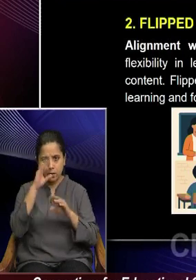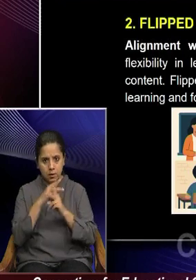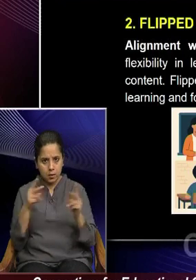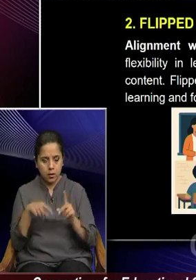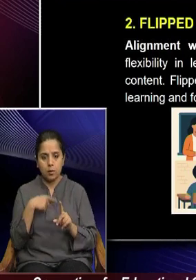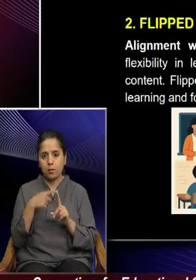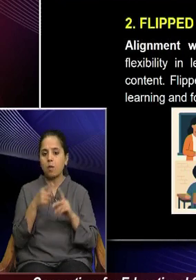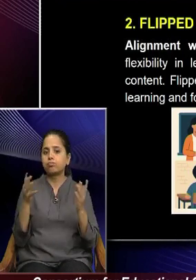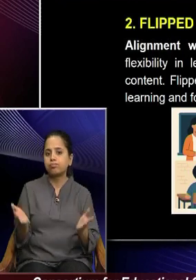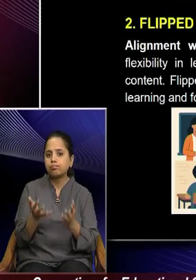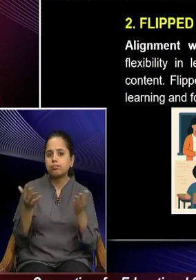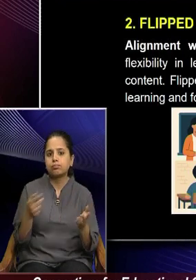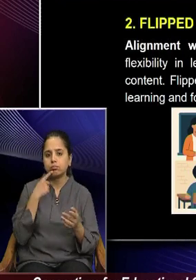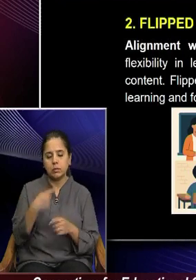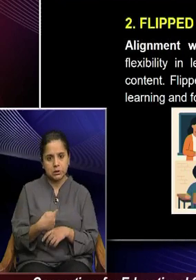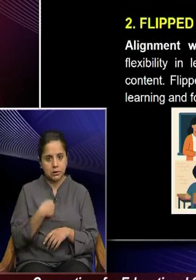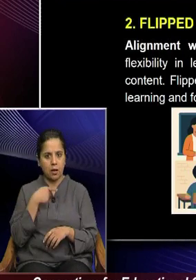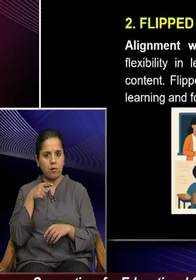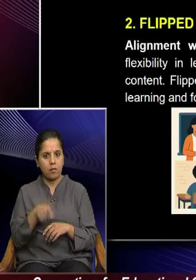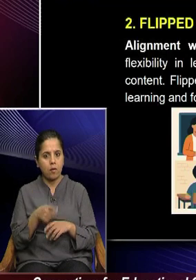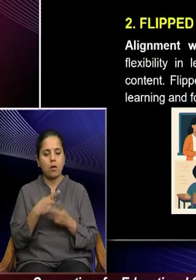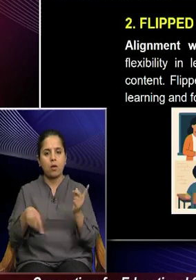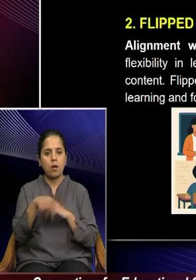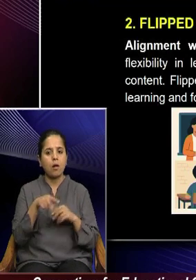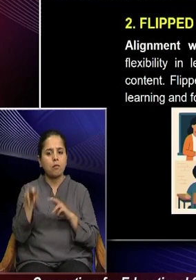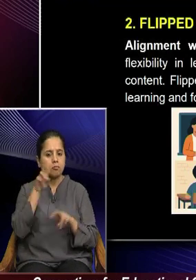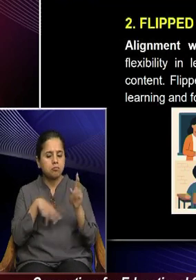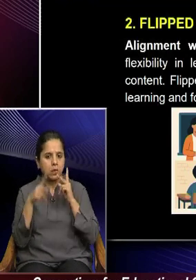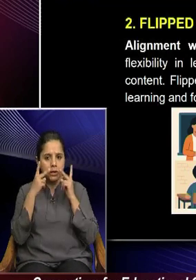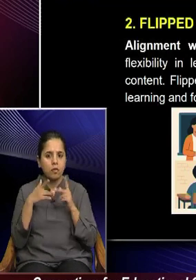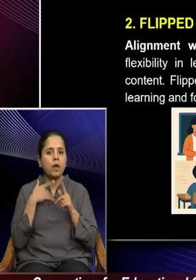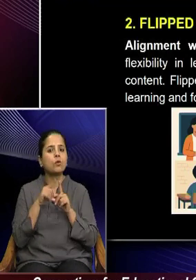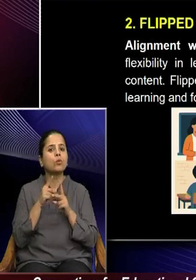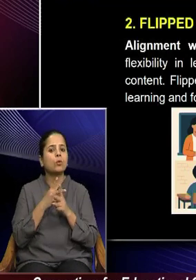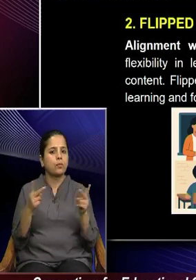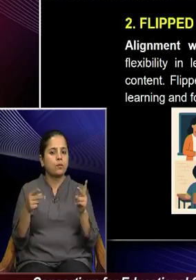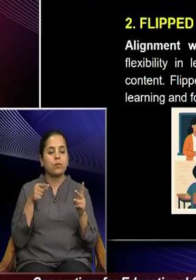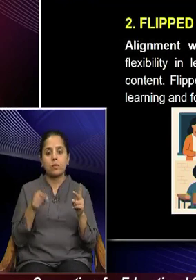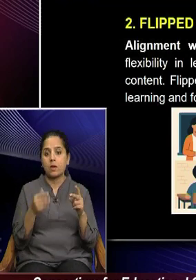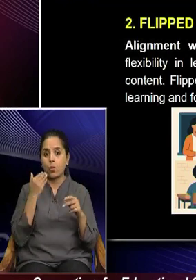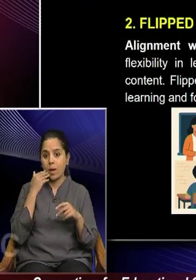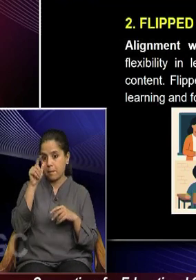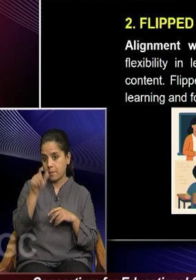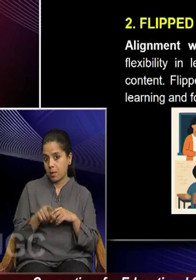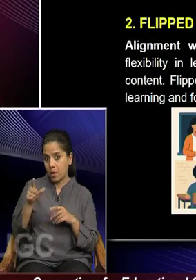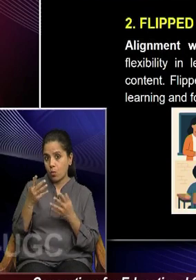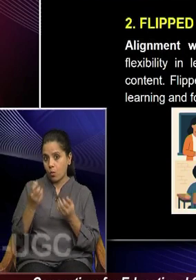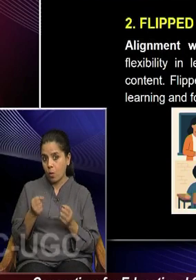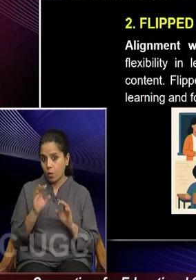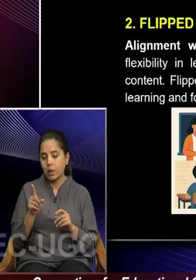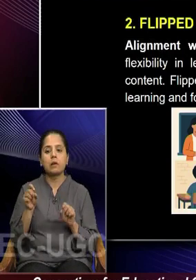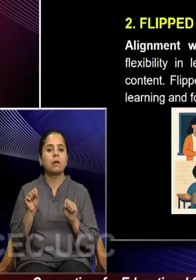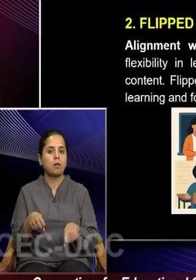and foster a self-paced exploration. That is, when an individual wants, it